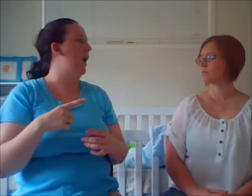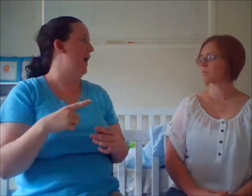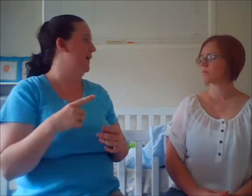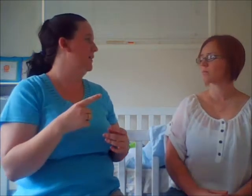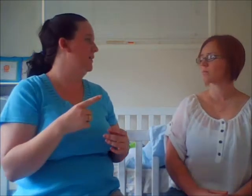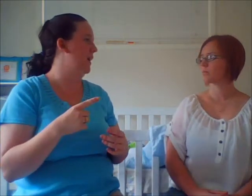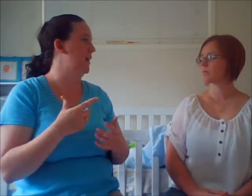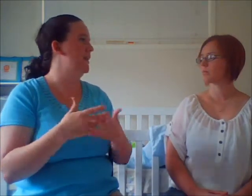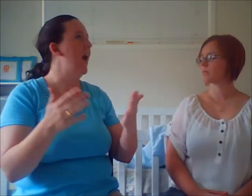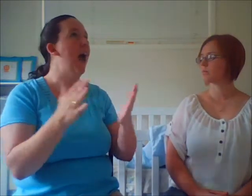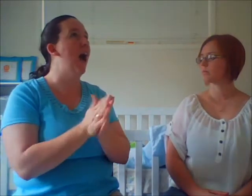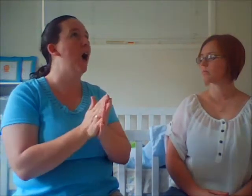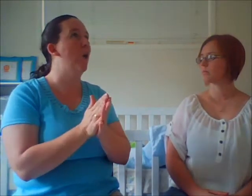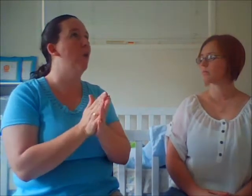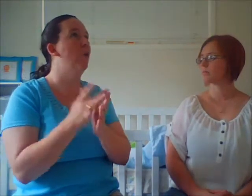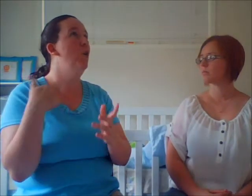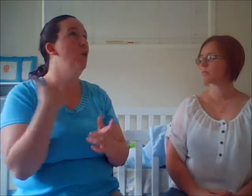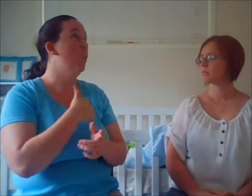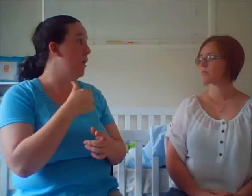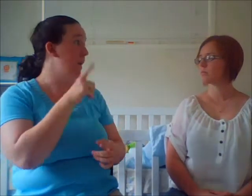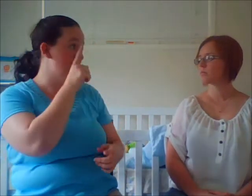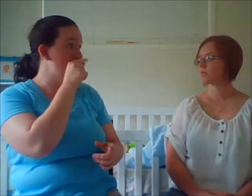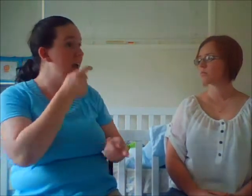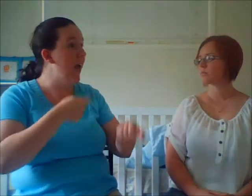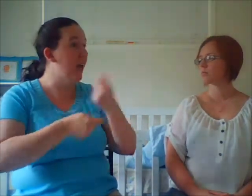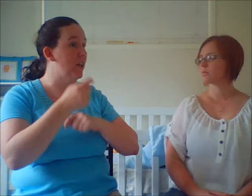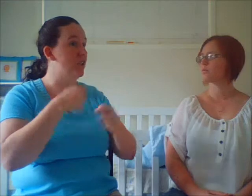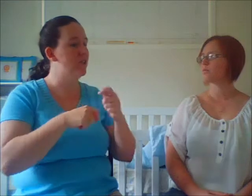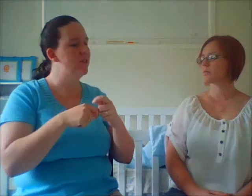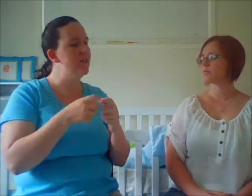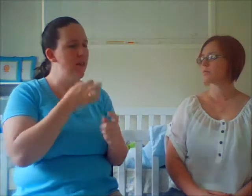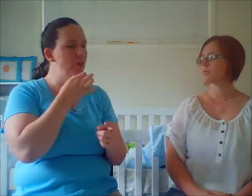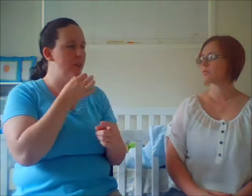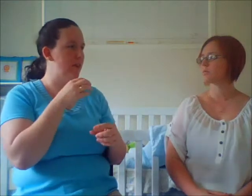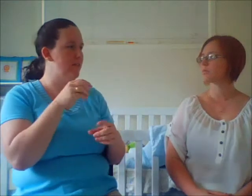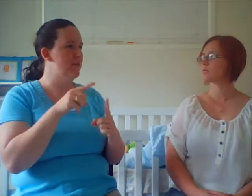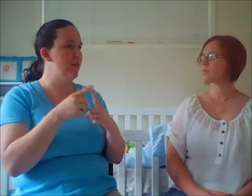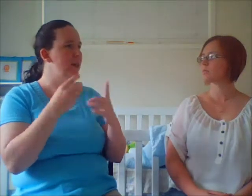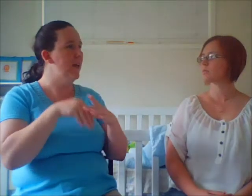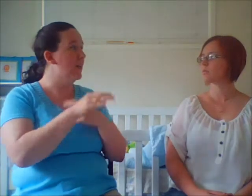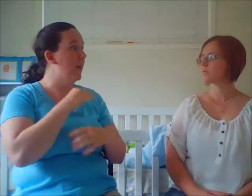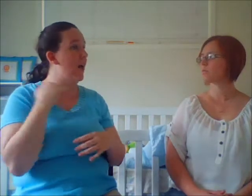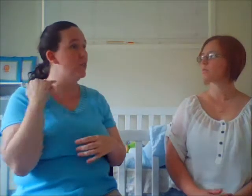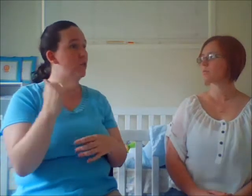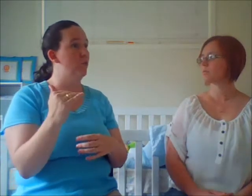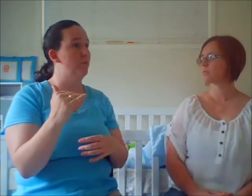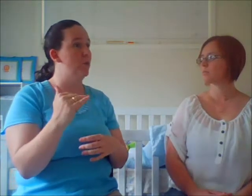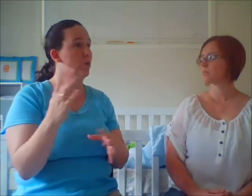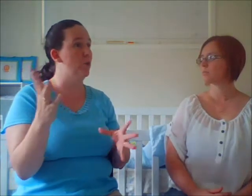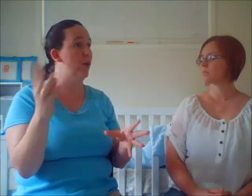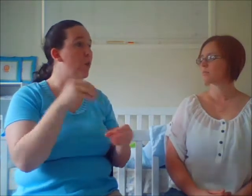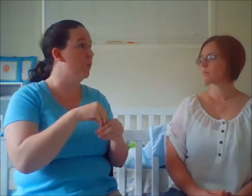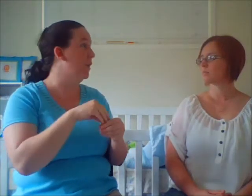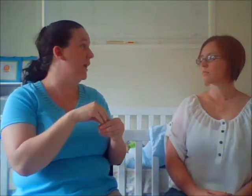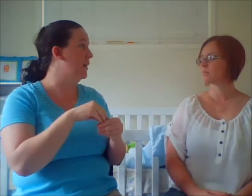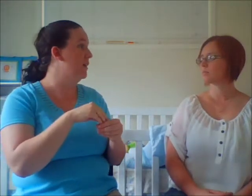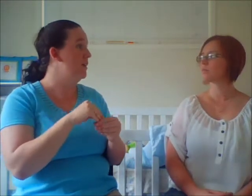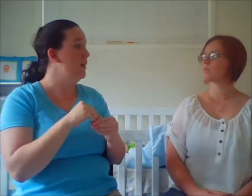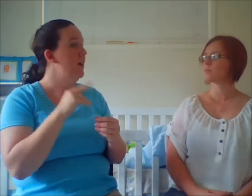why and how we can change just little things in the classroom to incorporate a